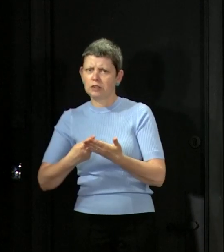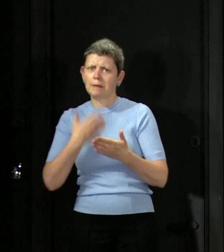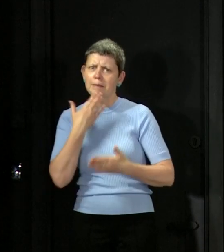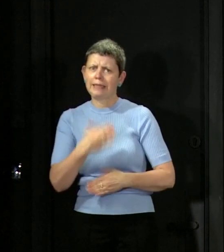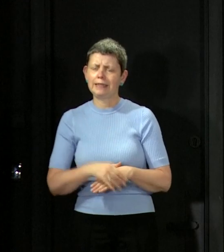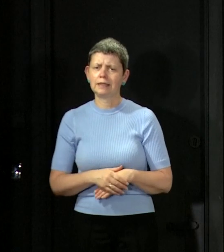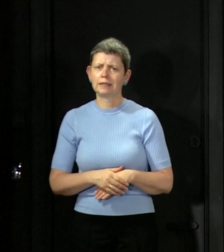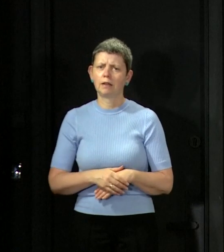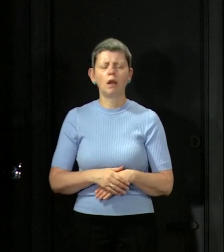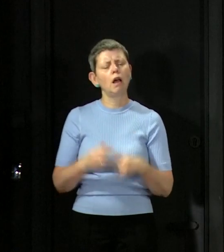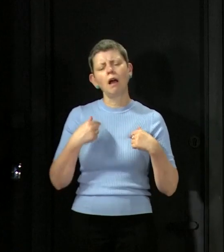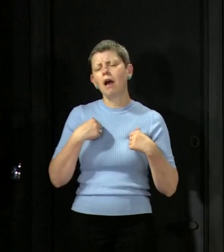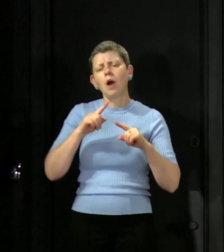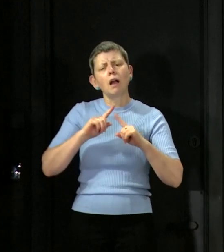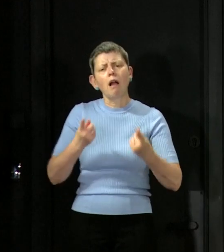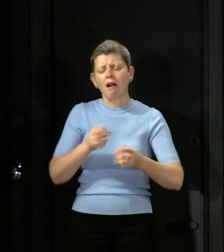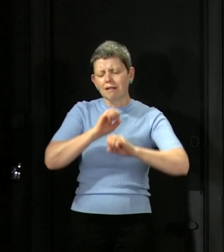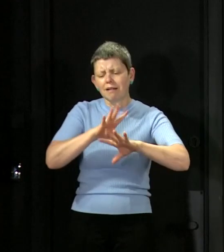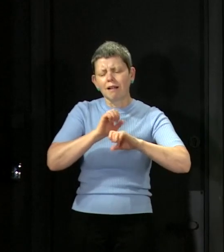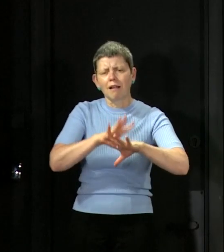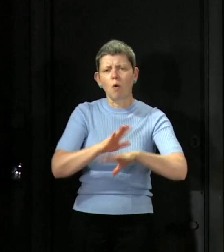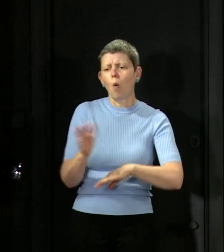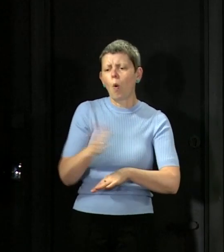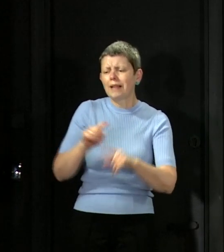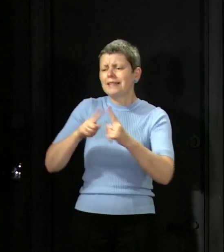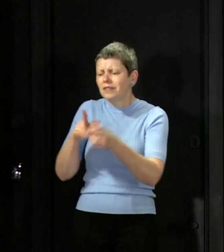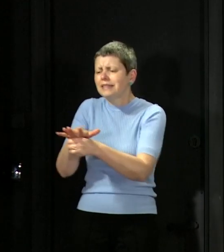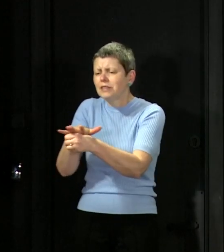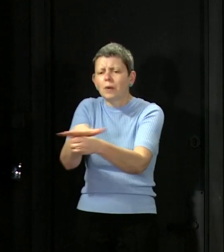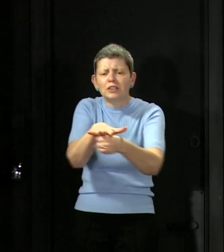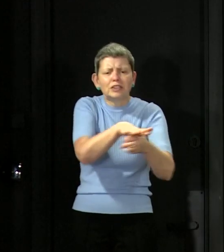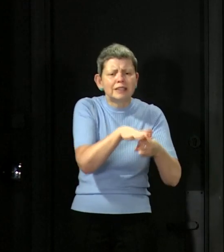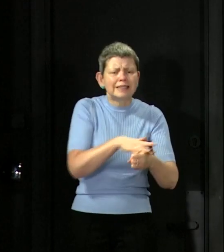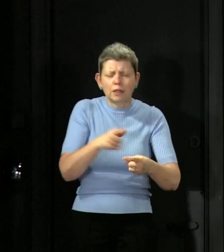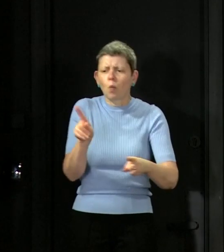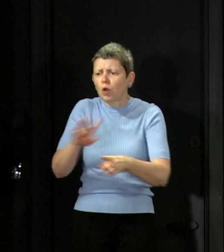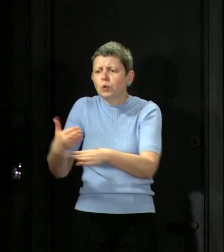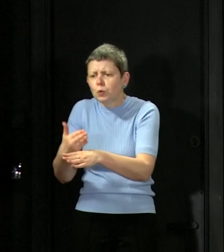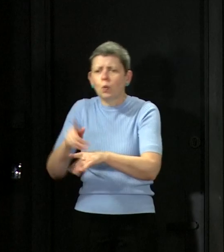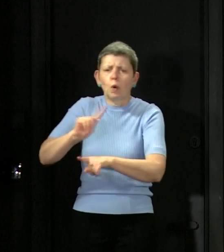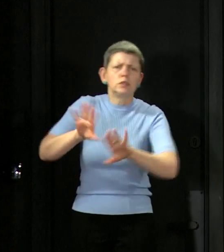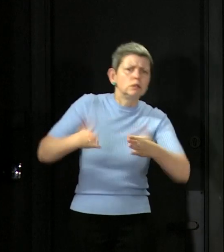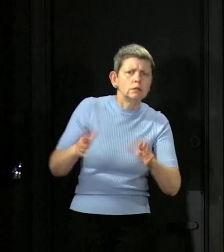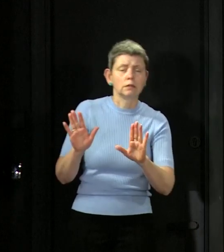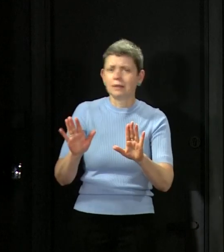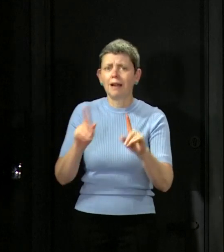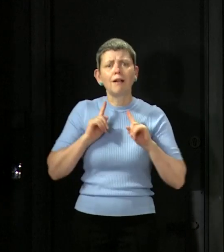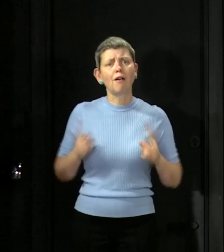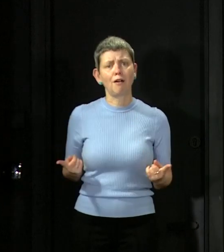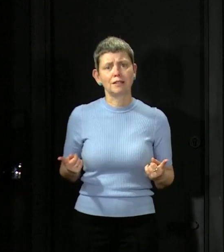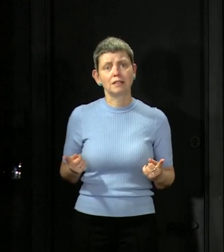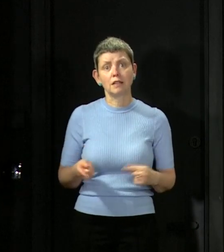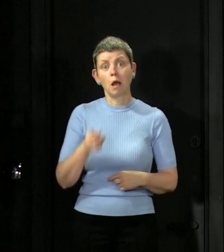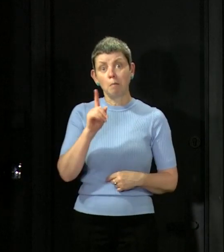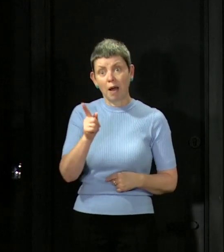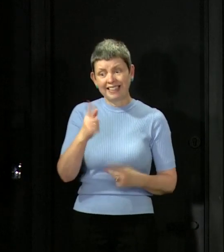bespoke guidance for every single individual circumstance. But if you remember that the purpose of the rules is to deny the virus bridges to